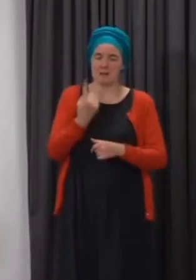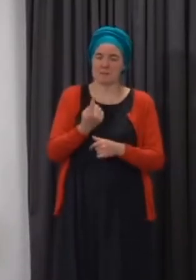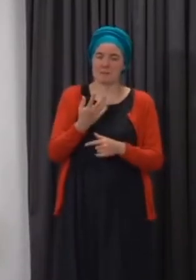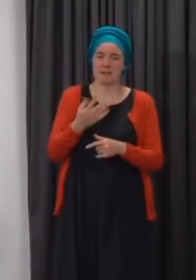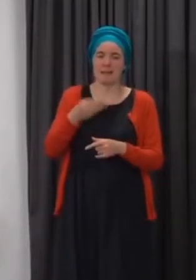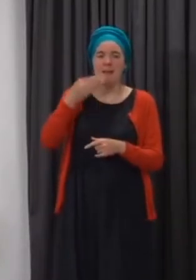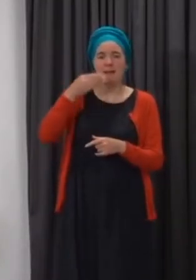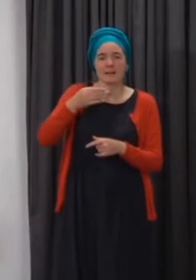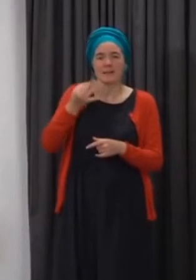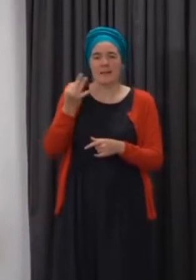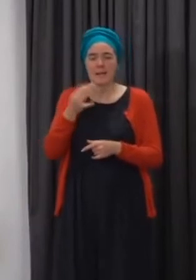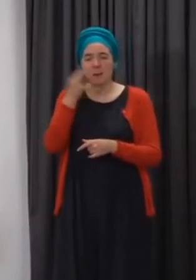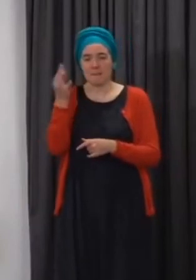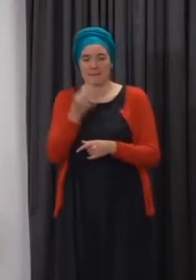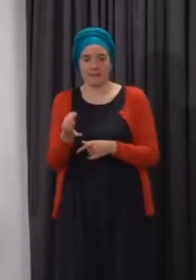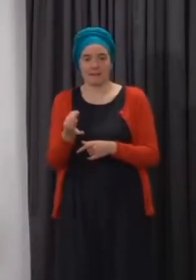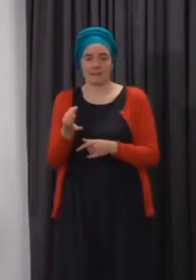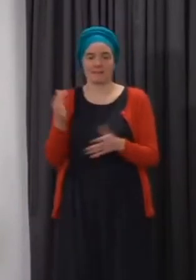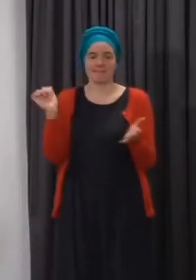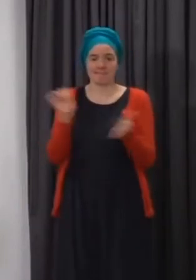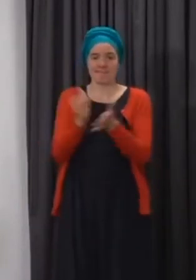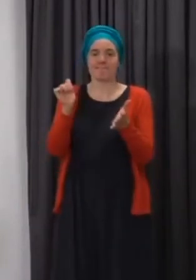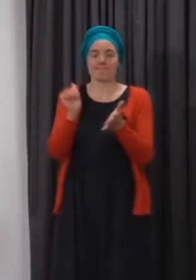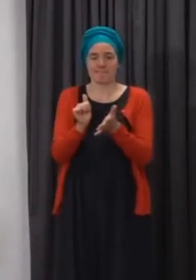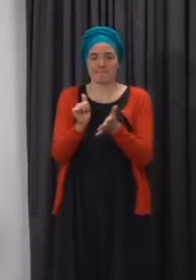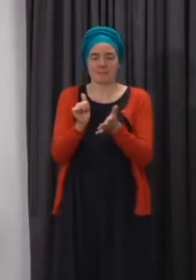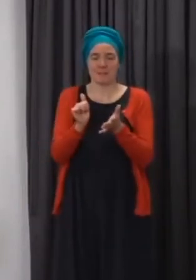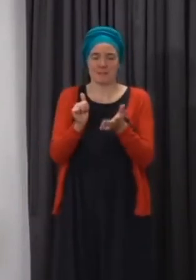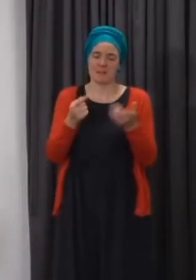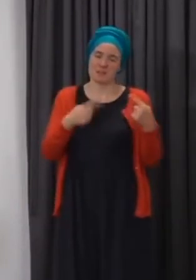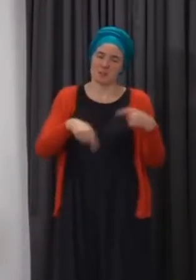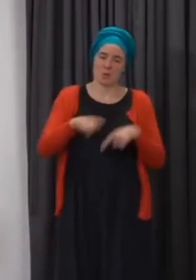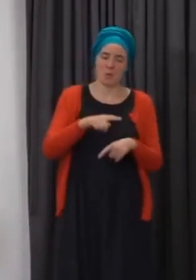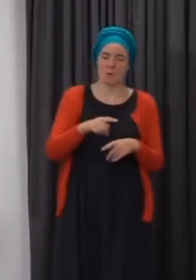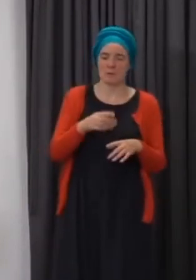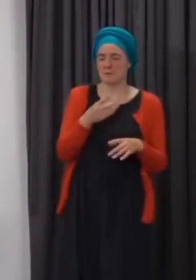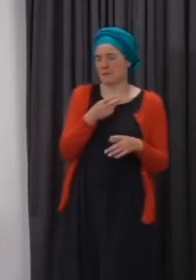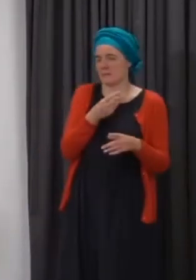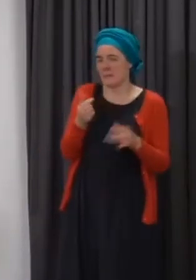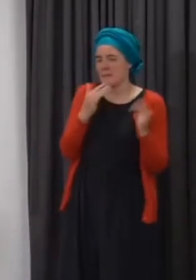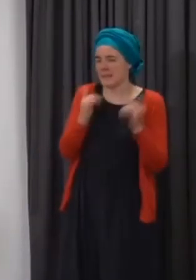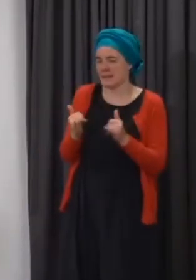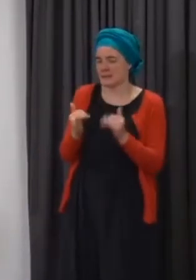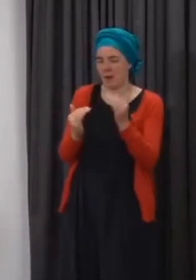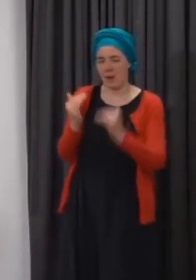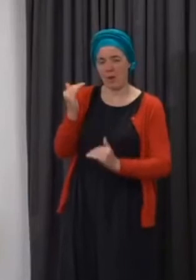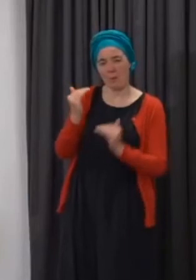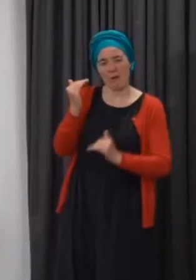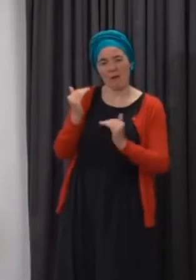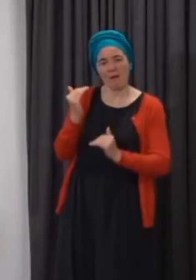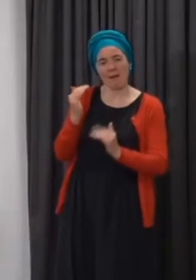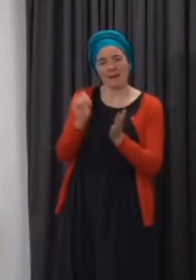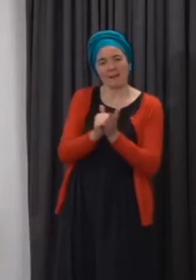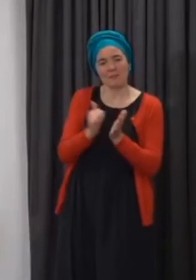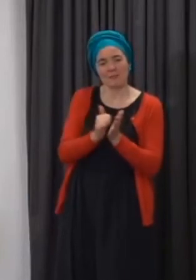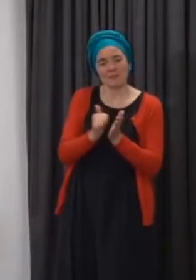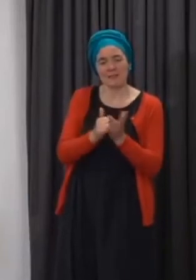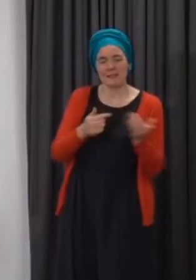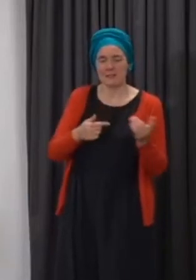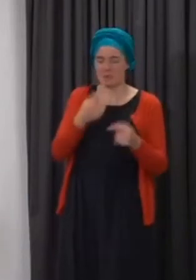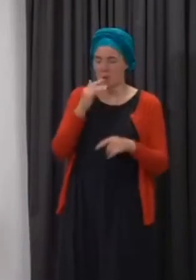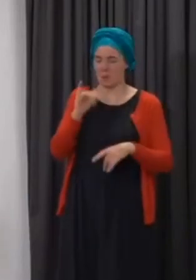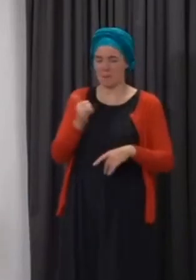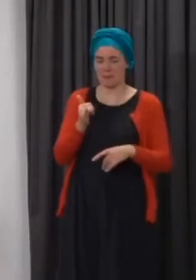are accessing at lower levels than that, because what it may do is give some false results to individuals, and that might mean that it adapts